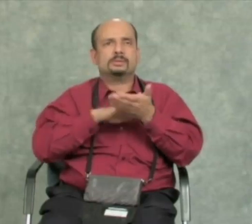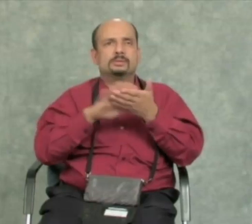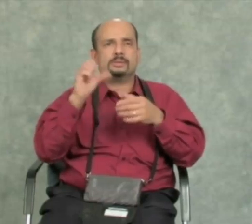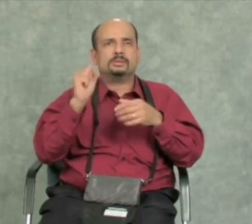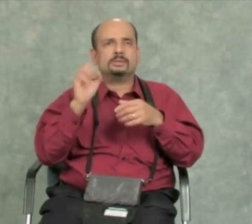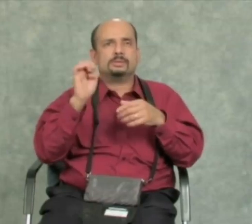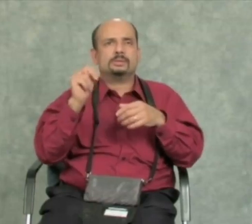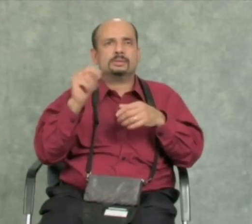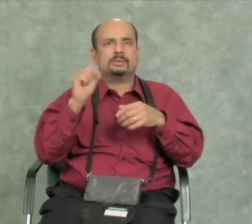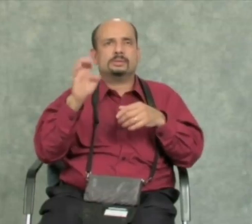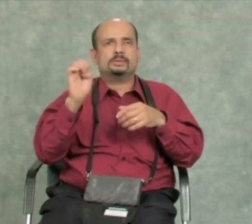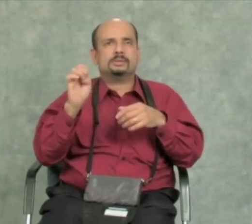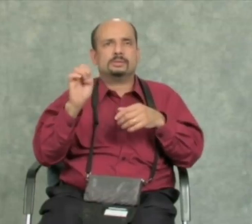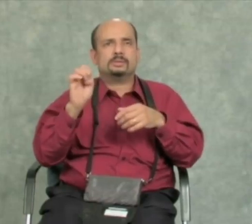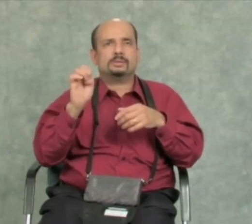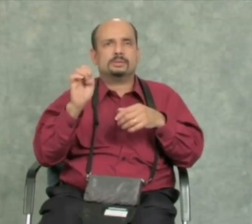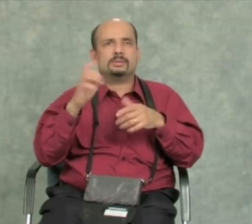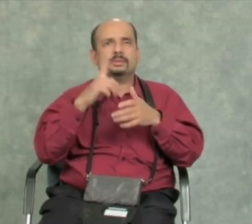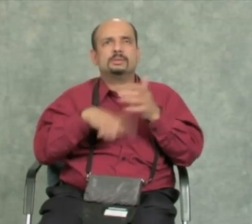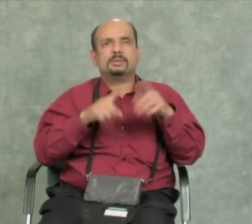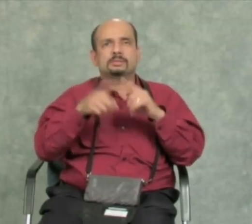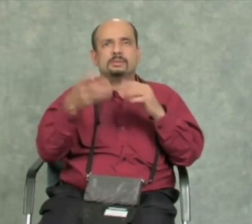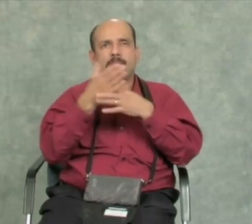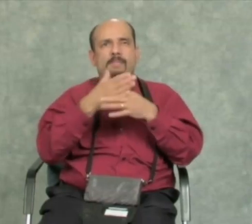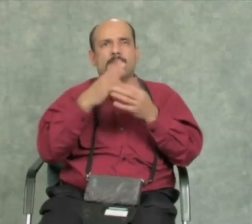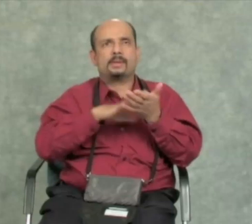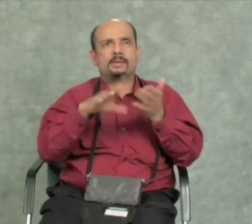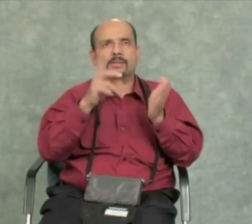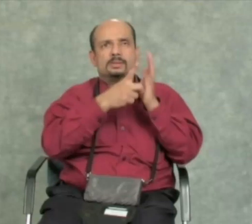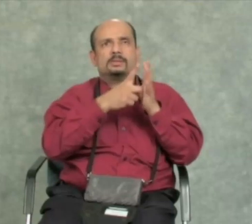Now I'm going to show you my Braille note taker. It's called a Braille Sense.